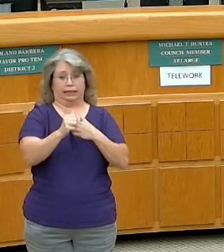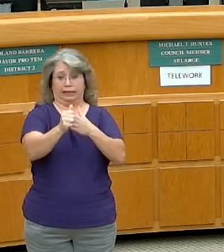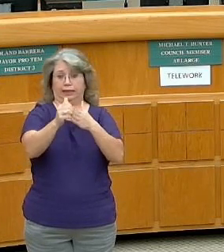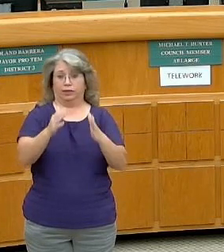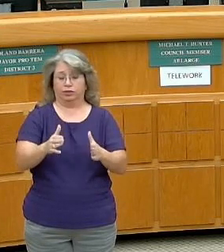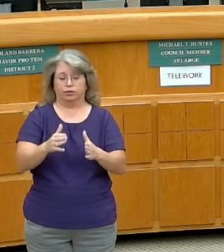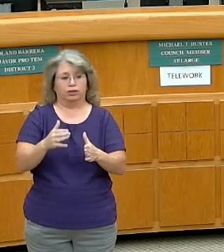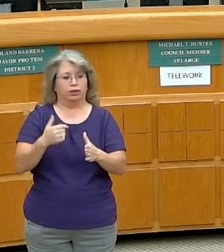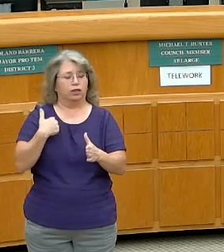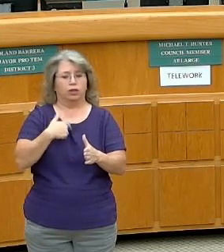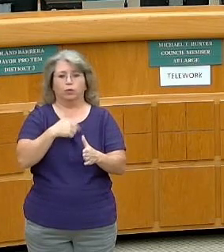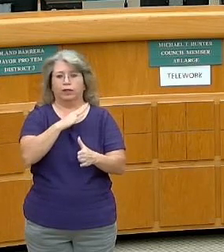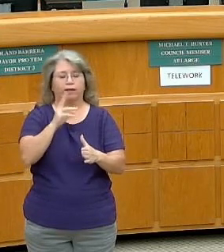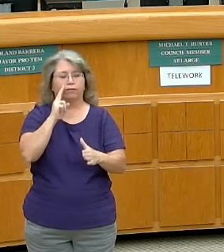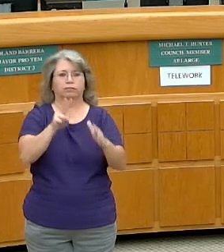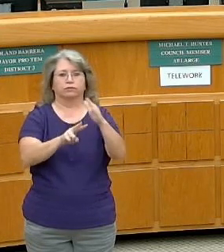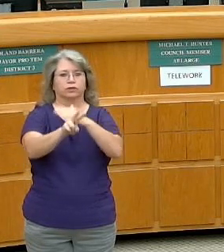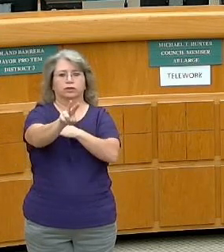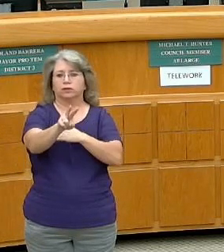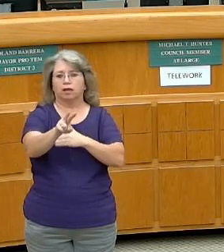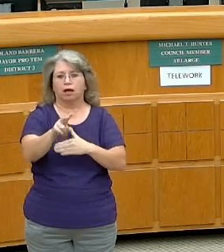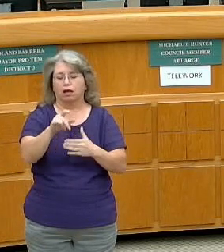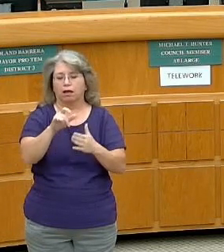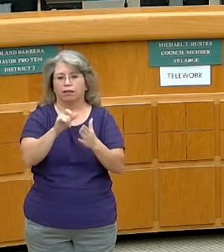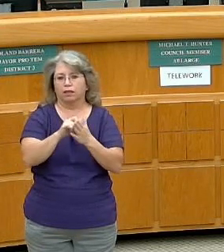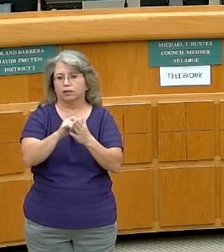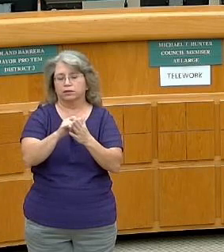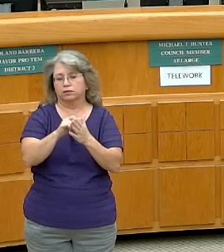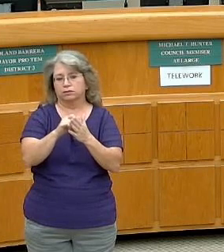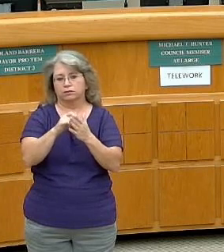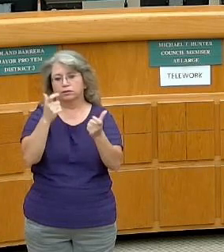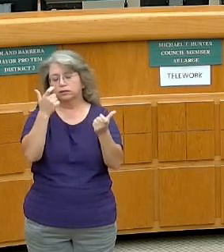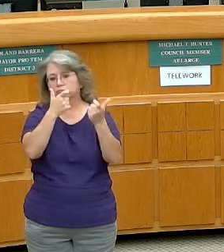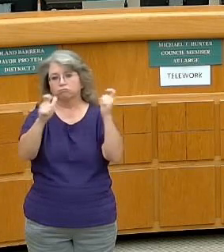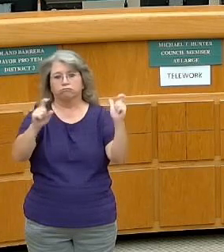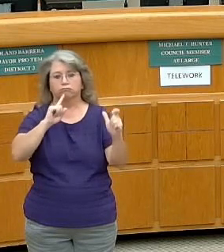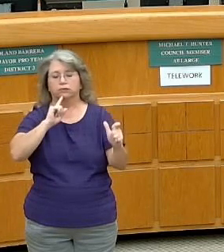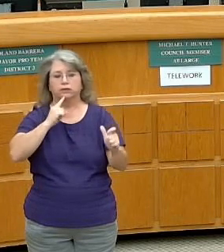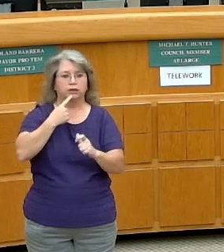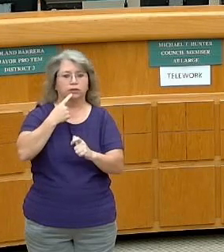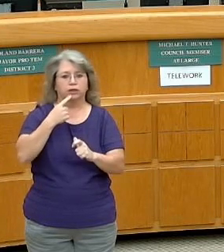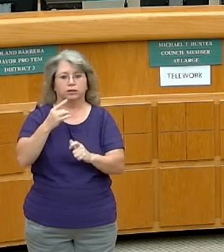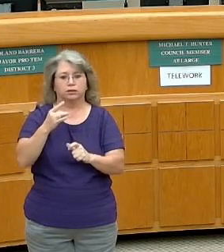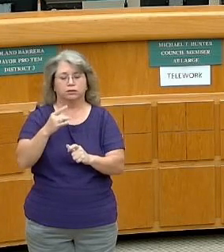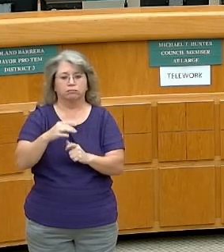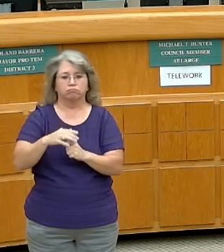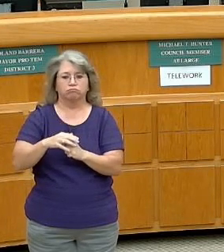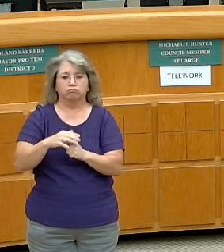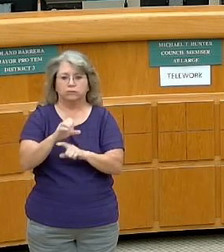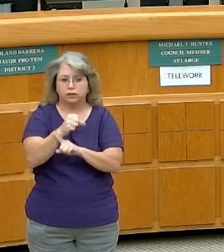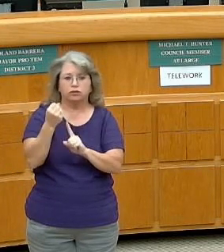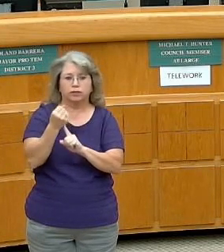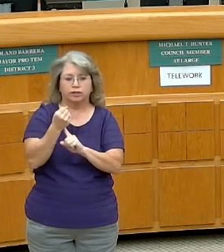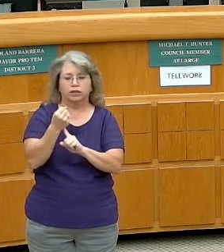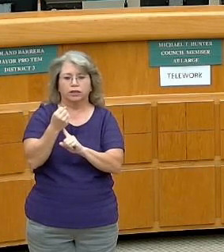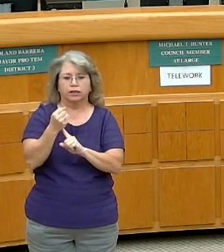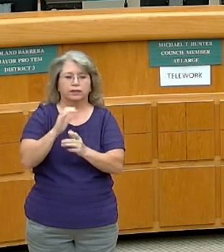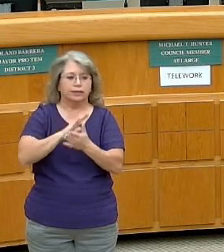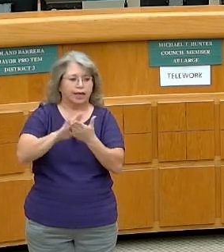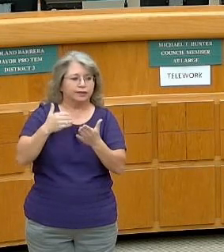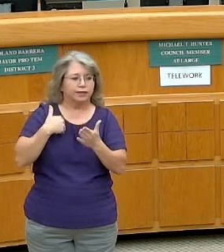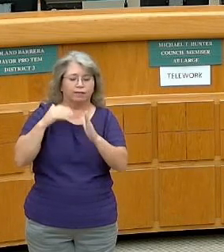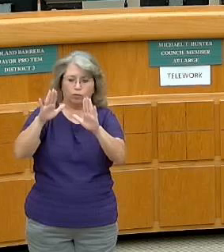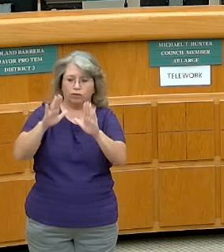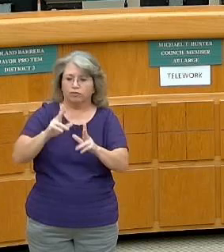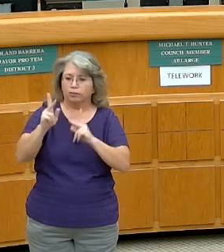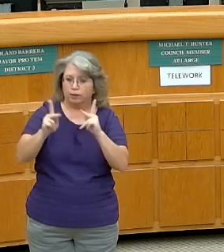in the magnitude and the scope of what we're having to deal with. And it's great to have great people to work alongside